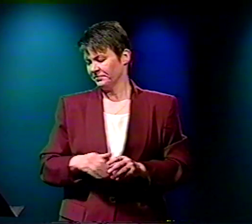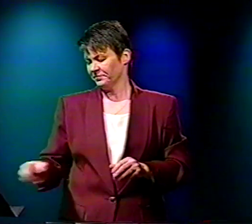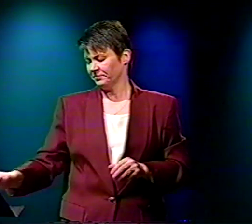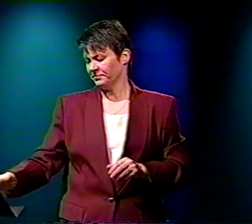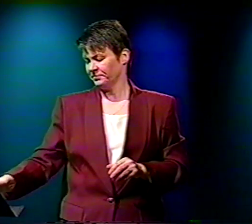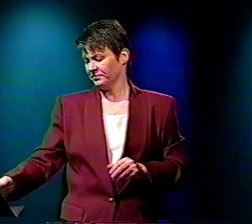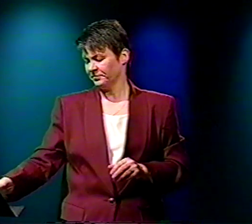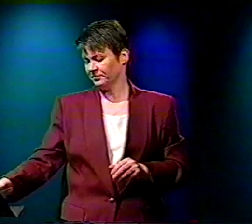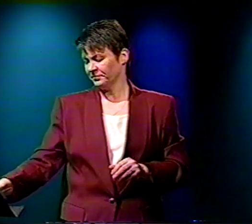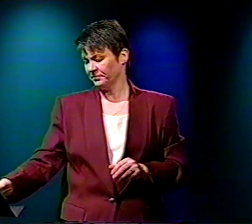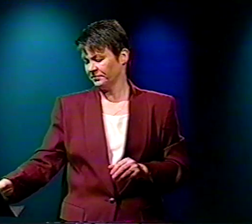interpreter.